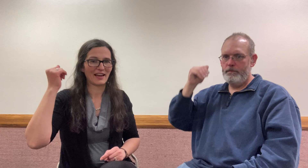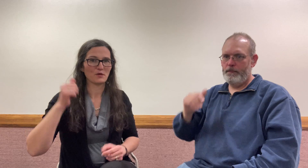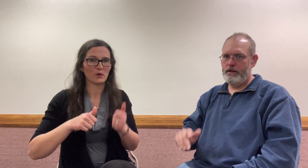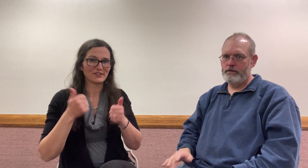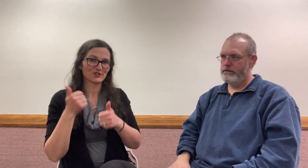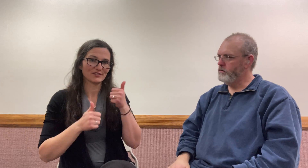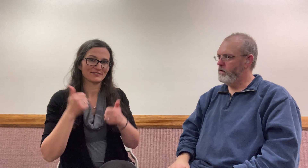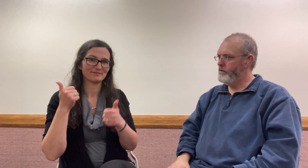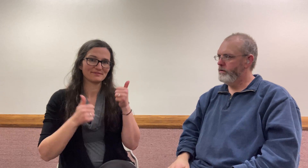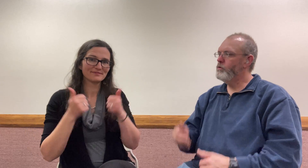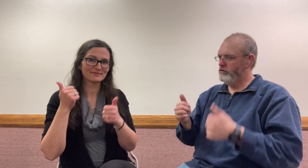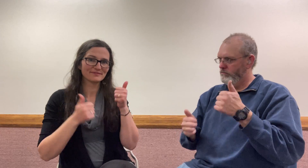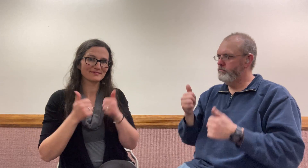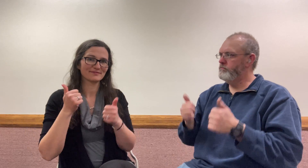and which.